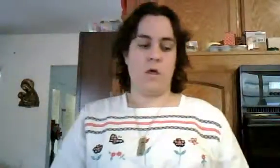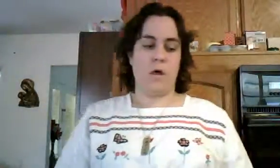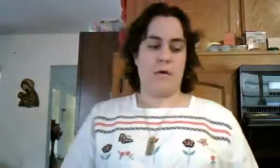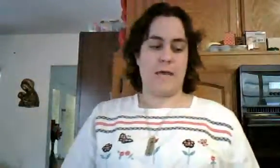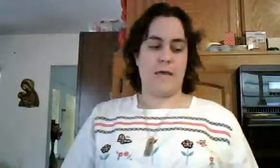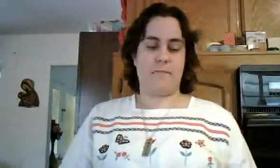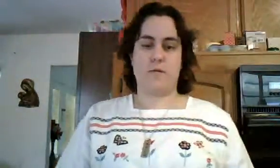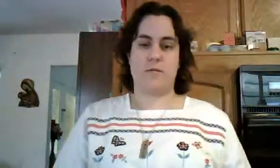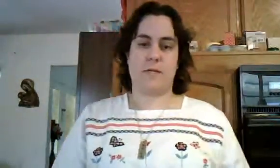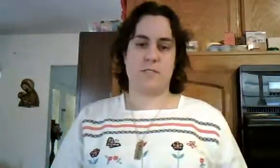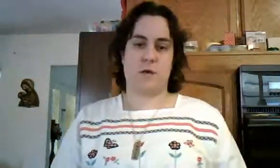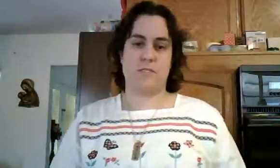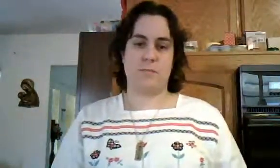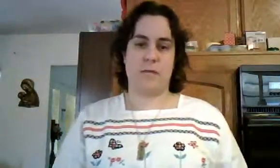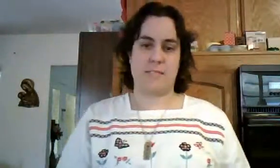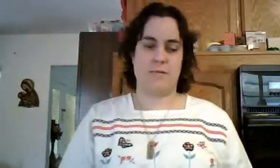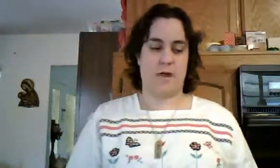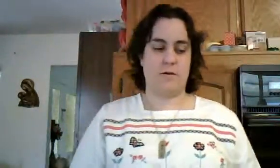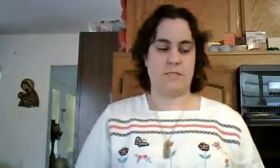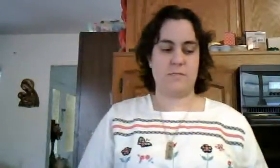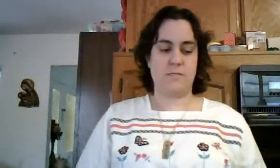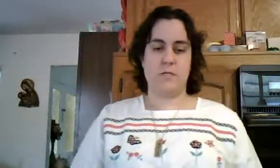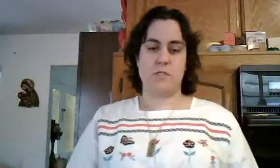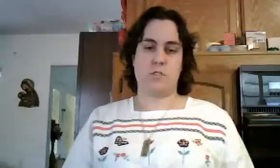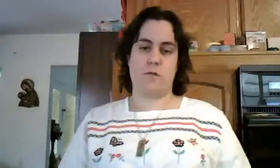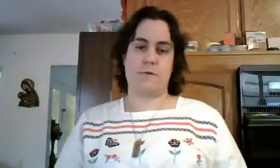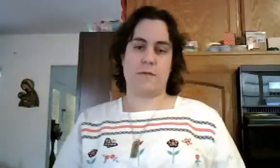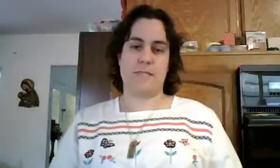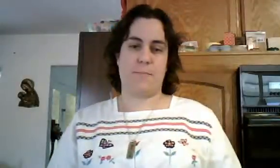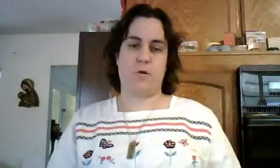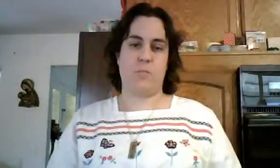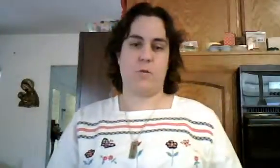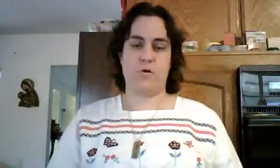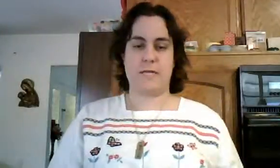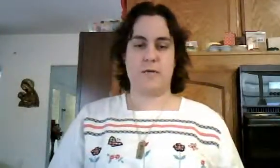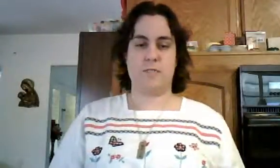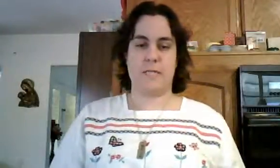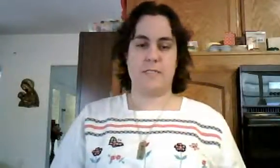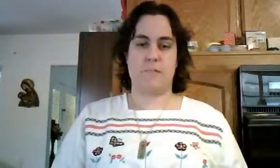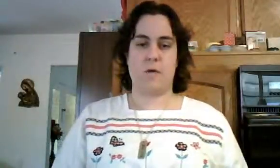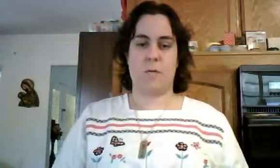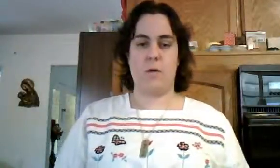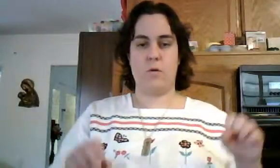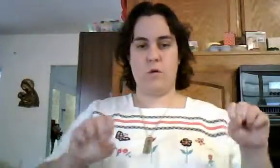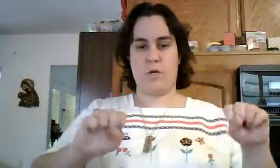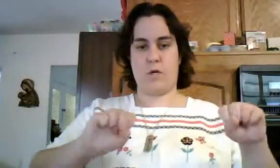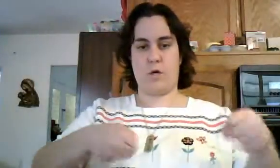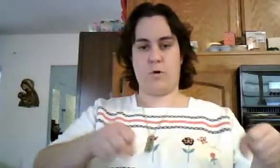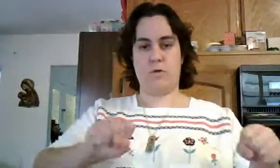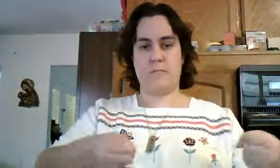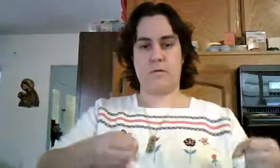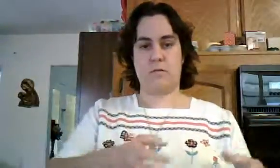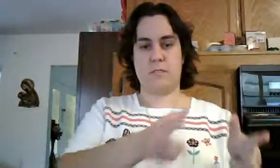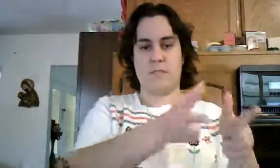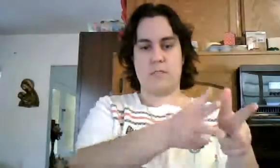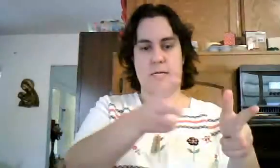Okay, first we're going to start with some classifiers. So, for example, motorcycles lined up in a row. I'm going go motorcycles lined